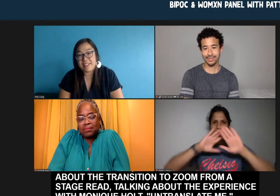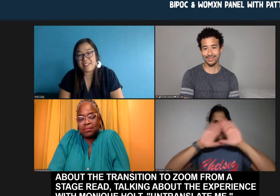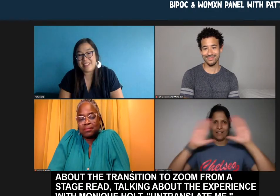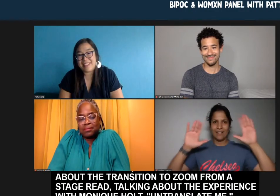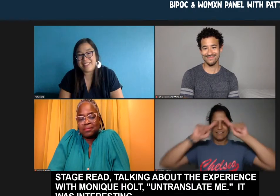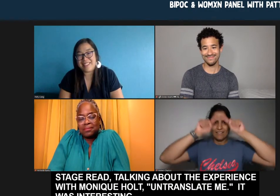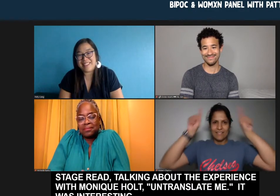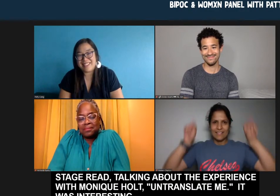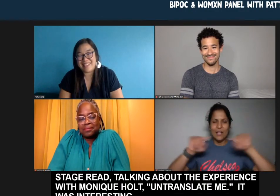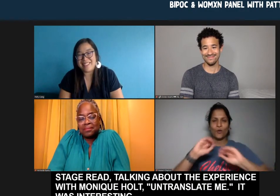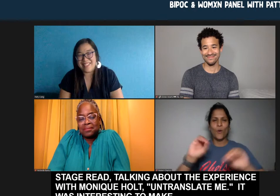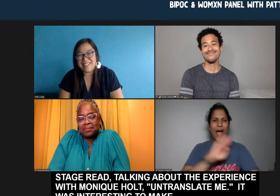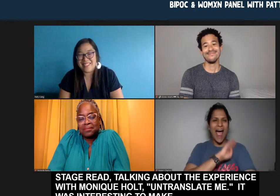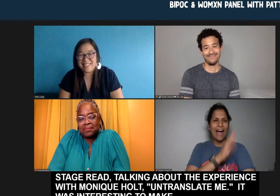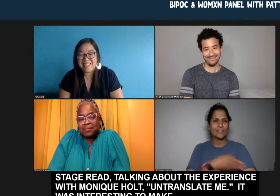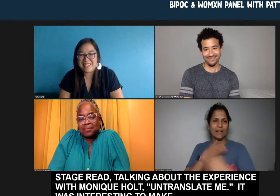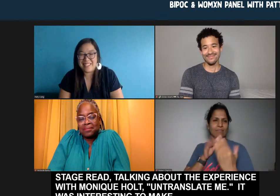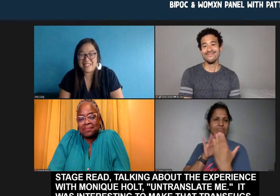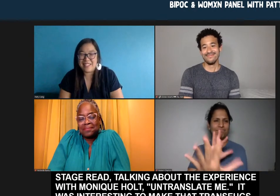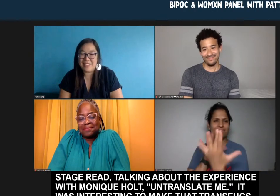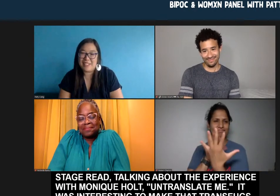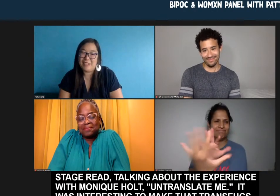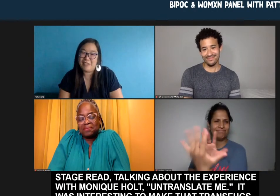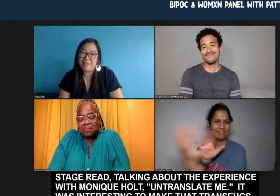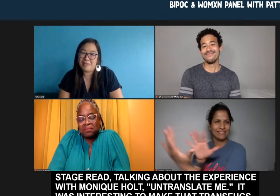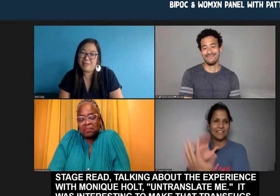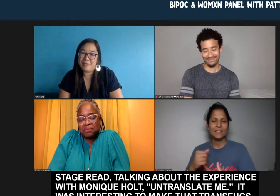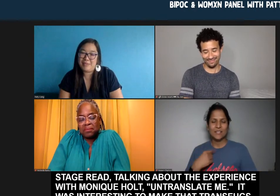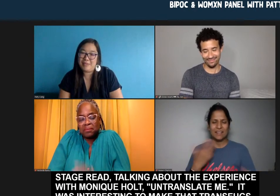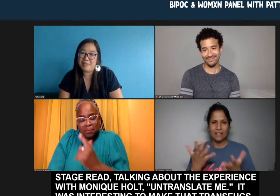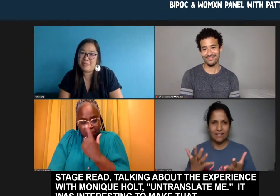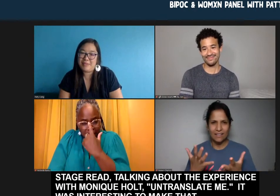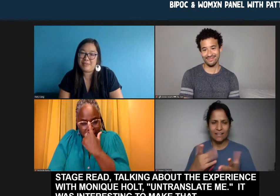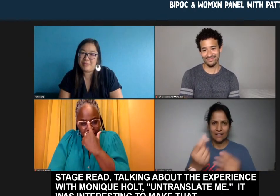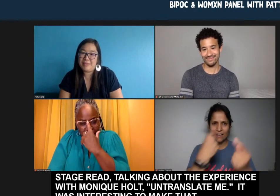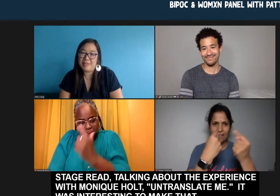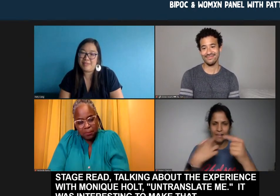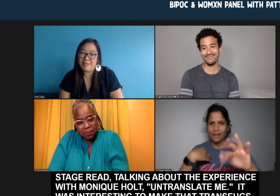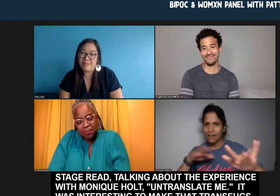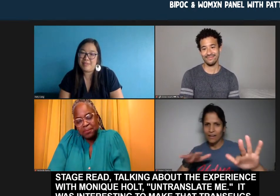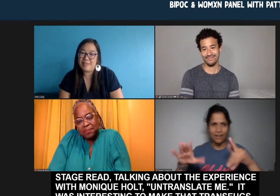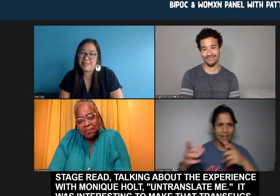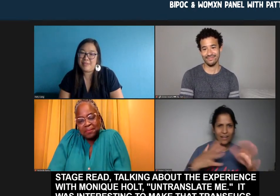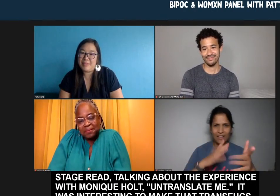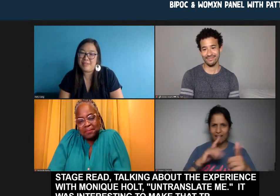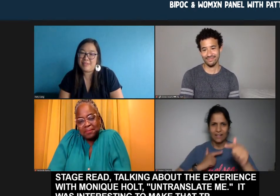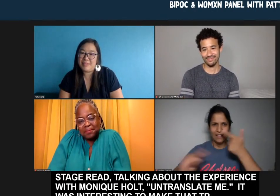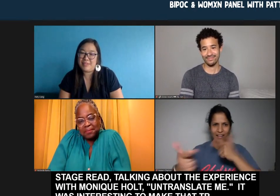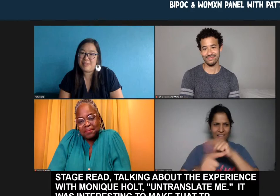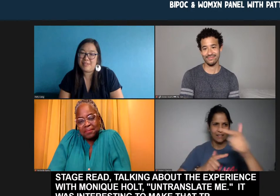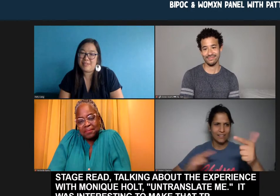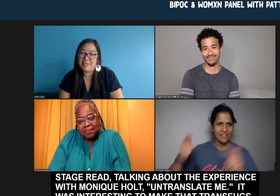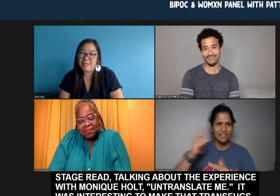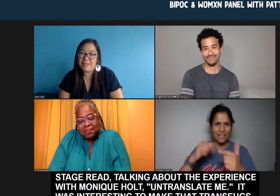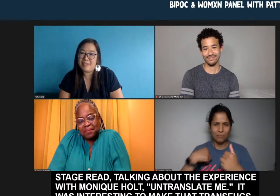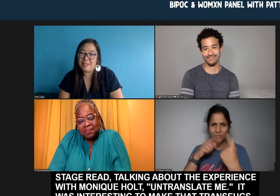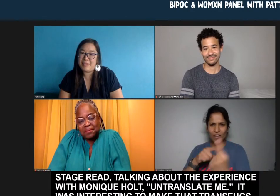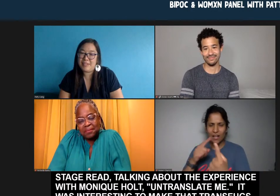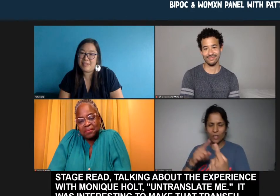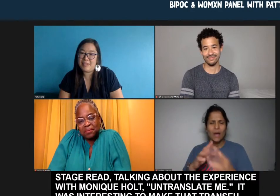experience, I felt like the energy, the vibe was really disrupted in Zoom and